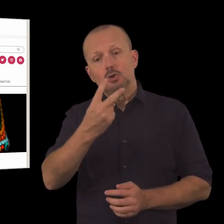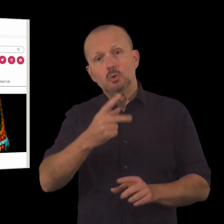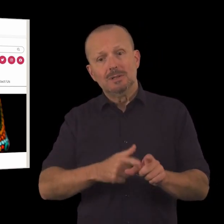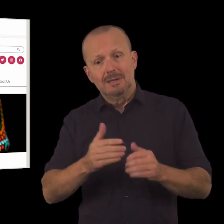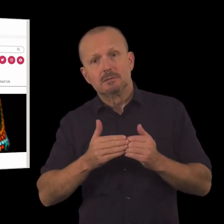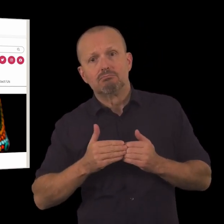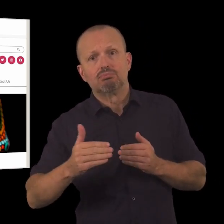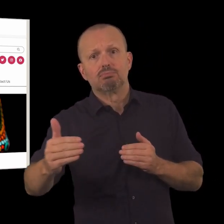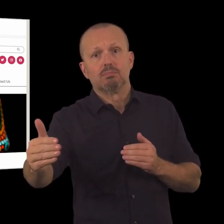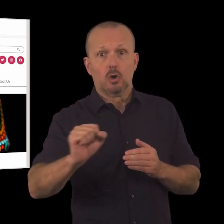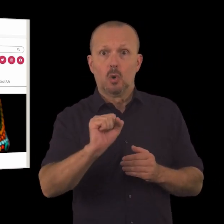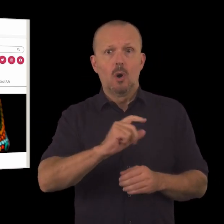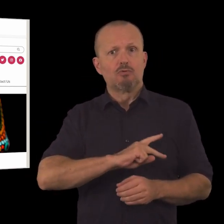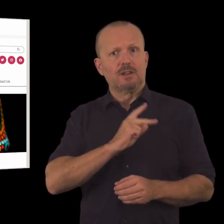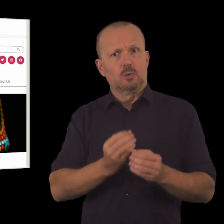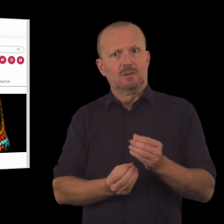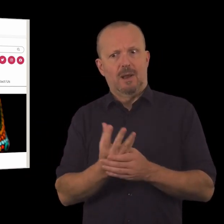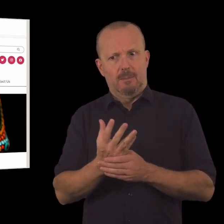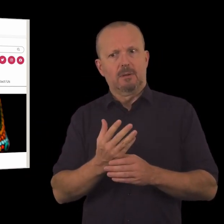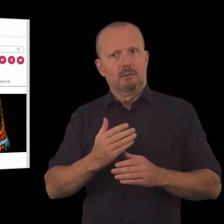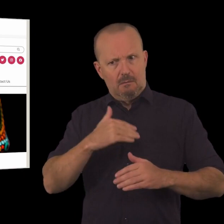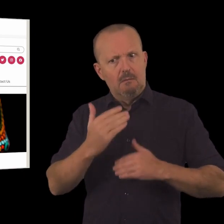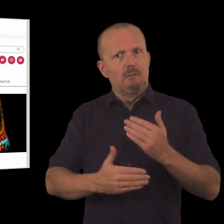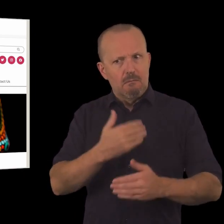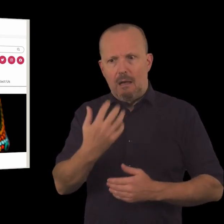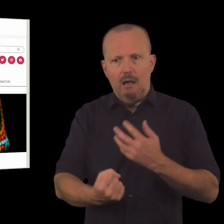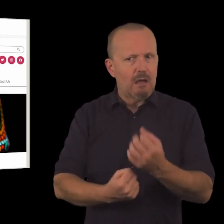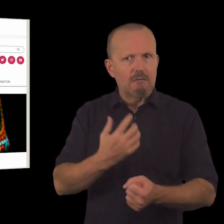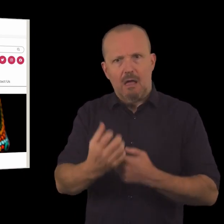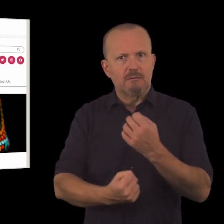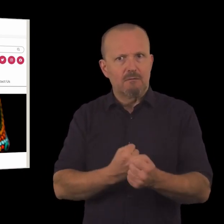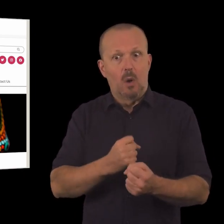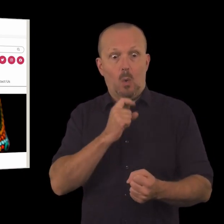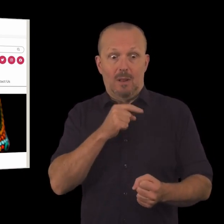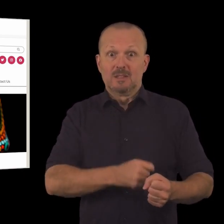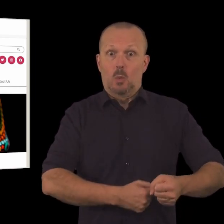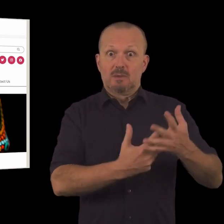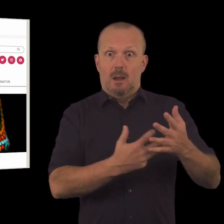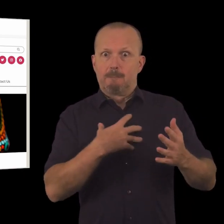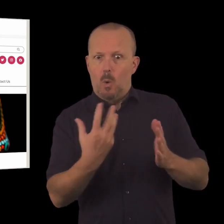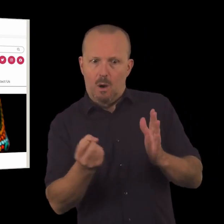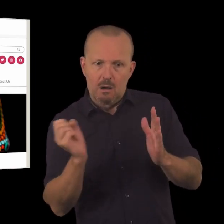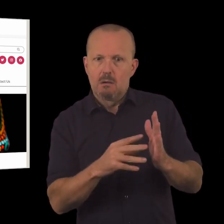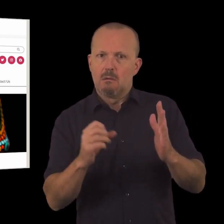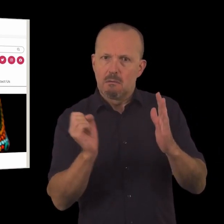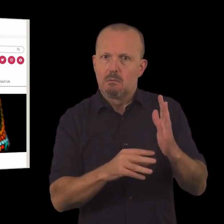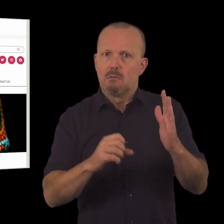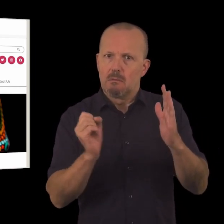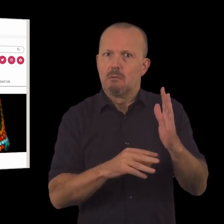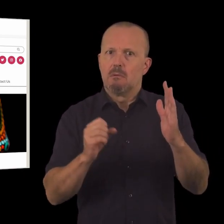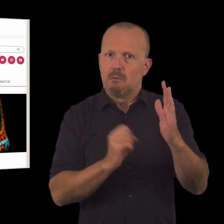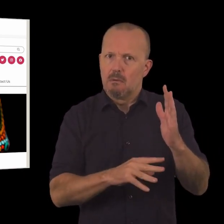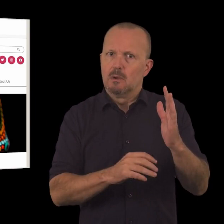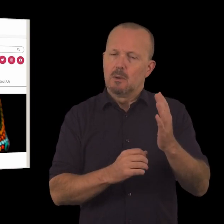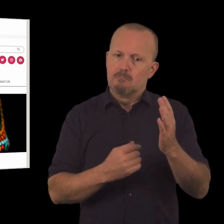next 2 years, this dedicated site will fill up with more news, resources, and go-to information to support